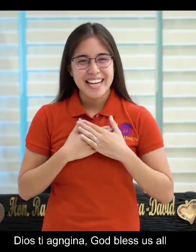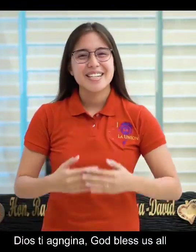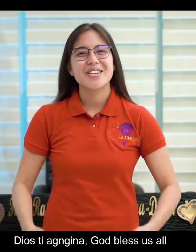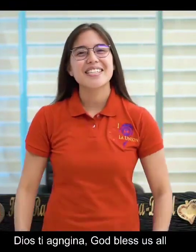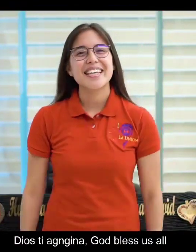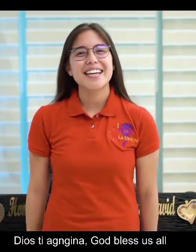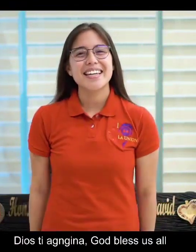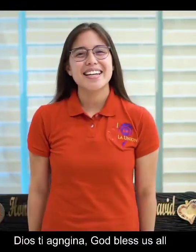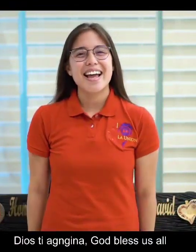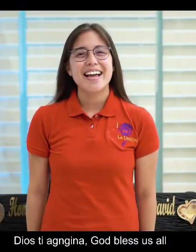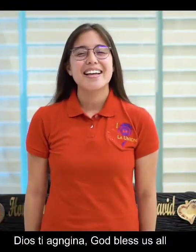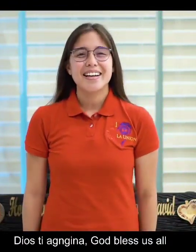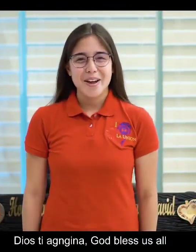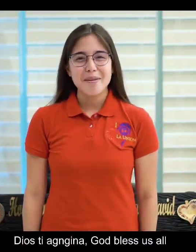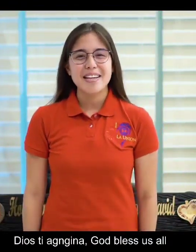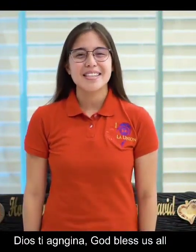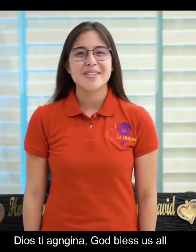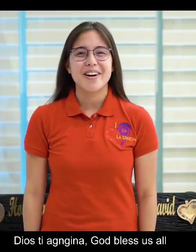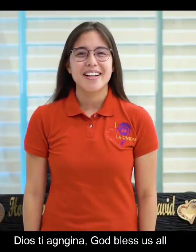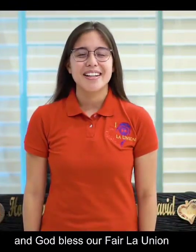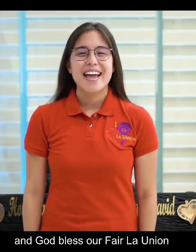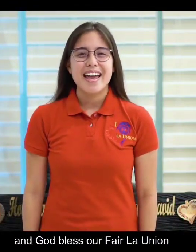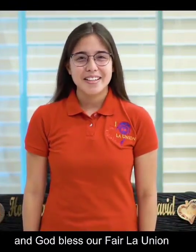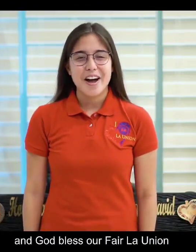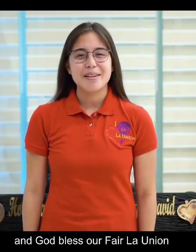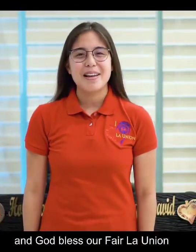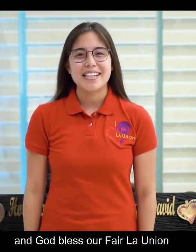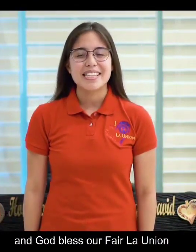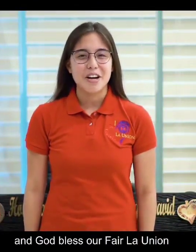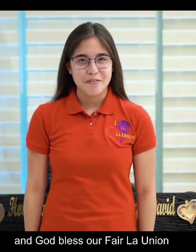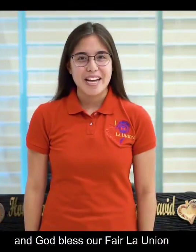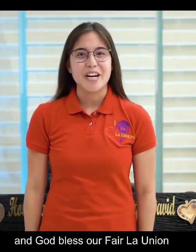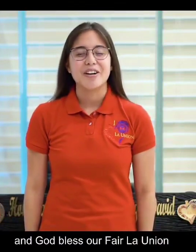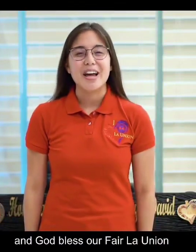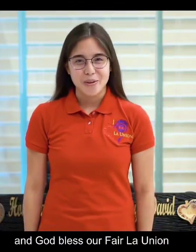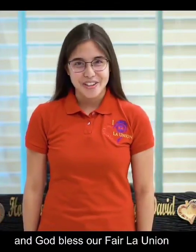Justi Agnina, God bless us all and God bless our fair LaUnion.